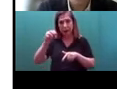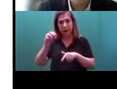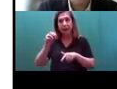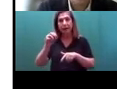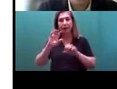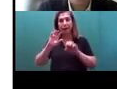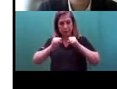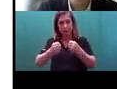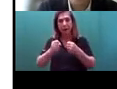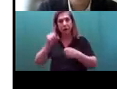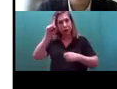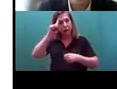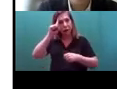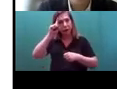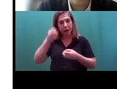supply